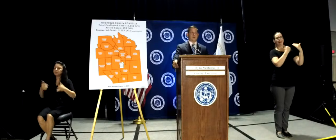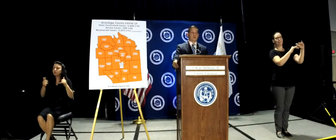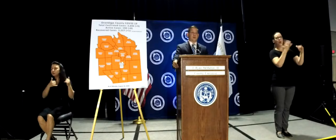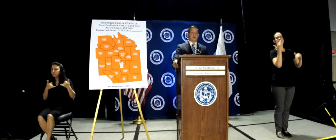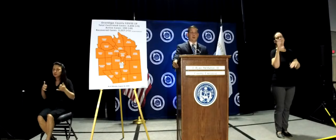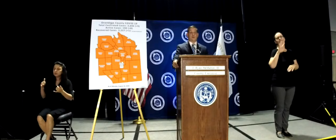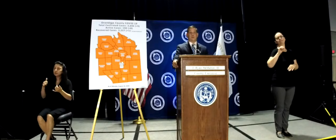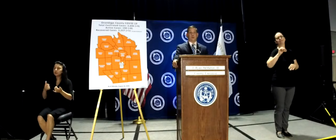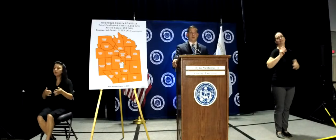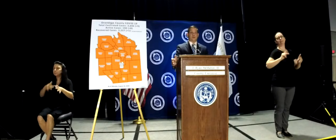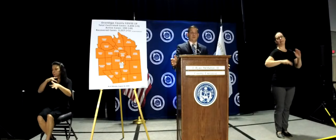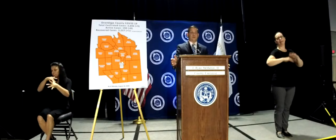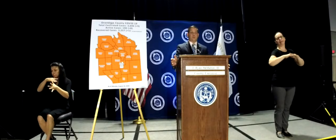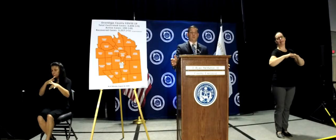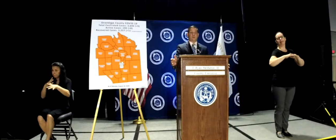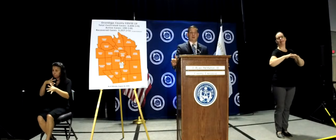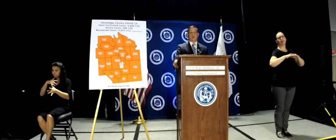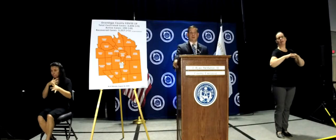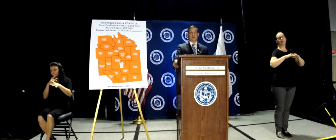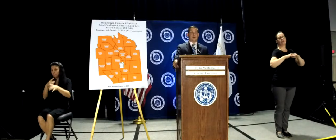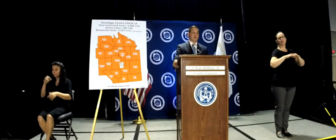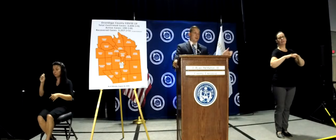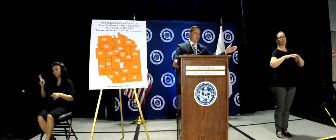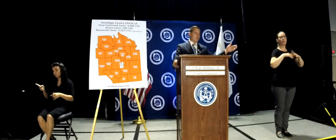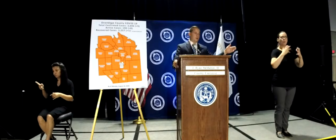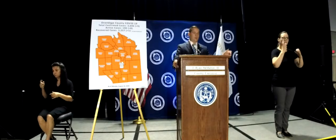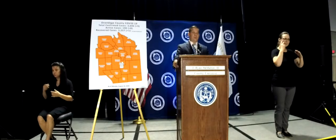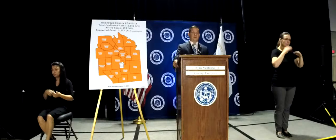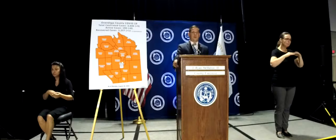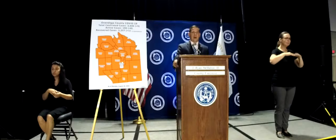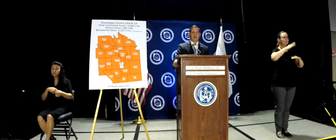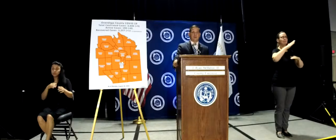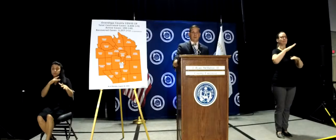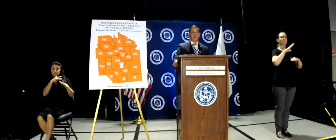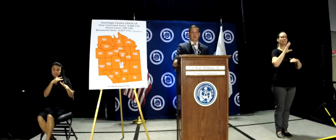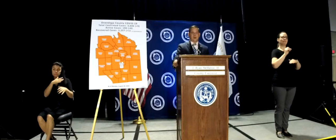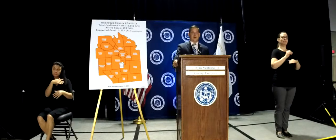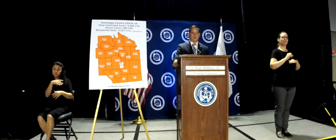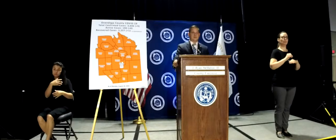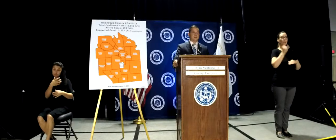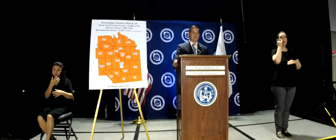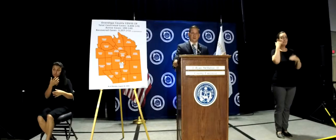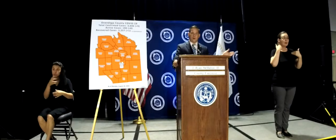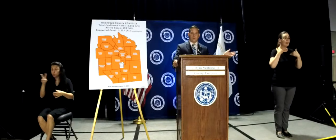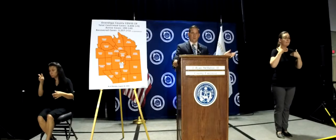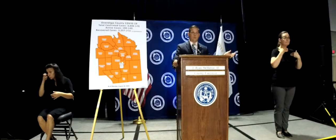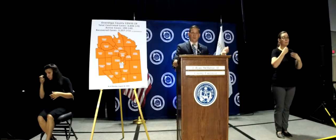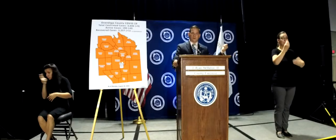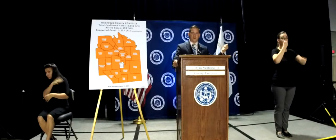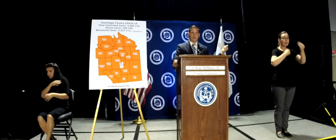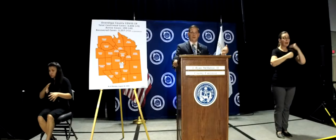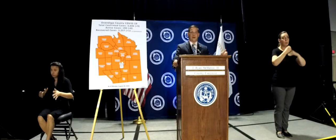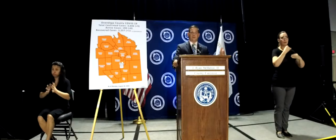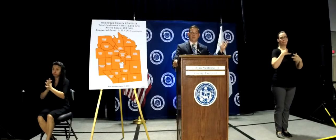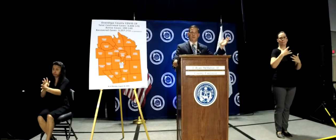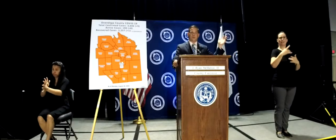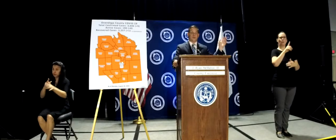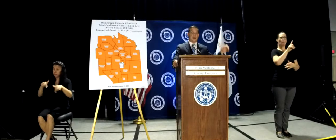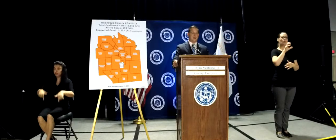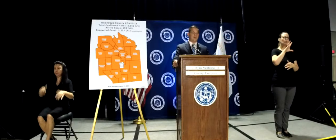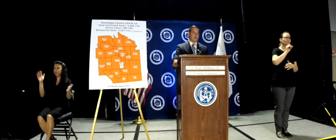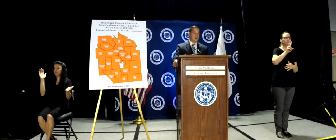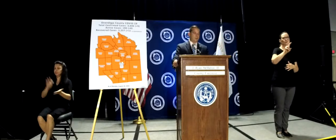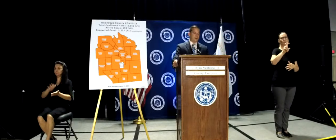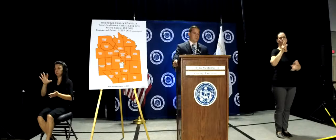that, 130, 140, 150 people technically that could be in a room that don't have it. It doesn't mean one person doesn't have it, or 2